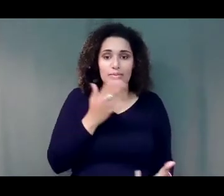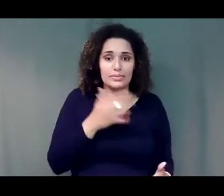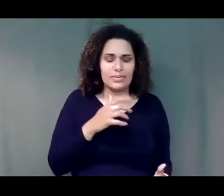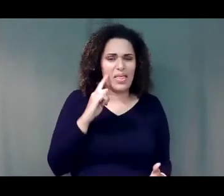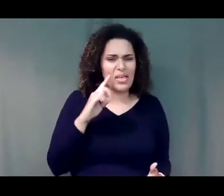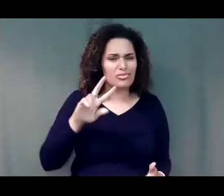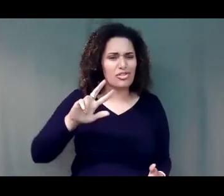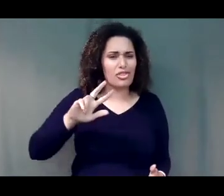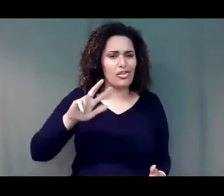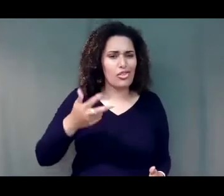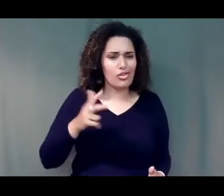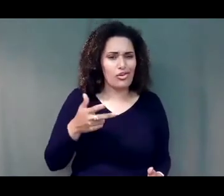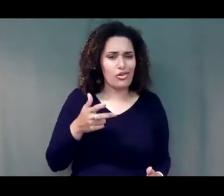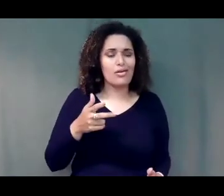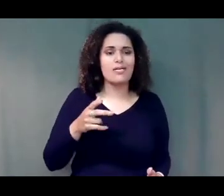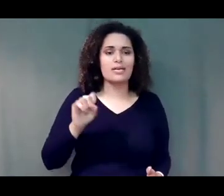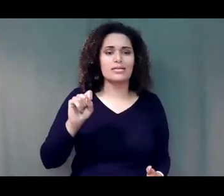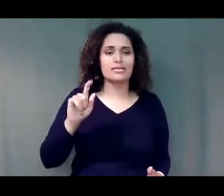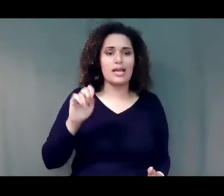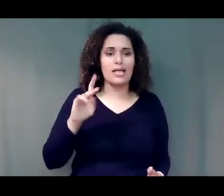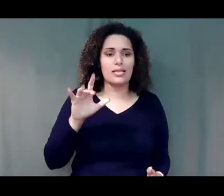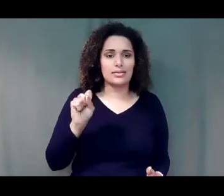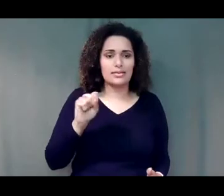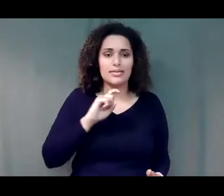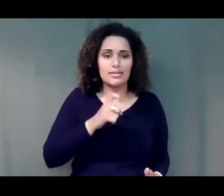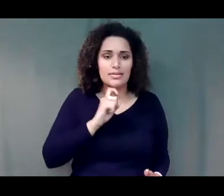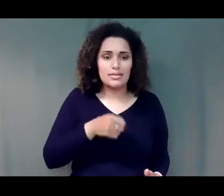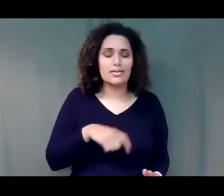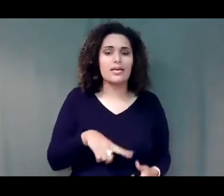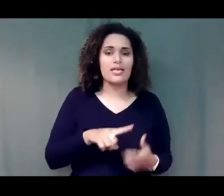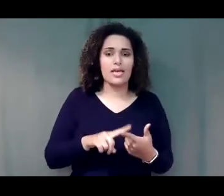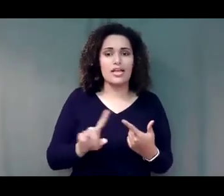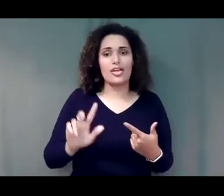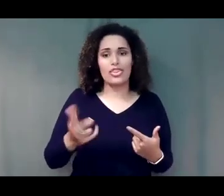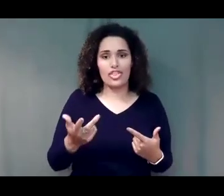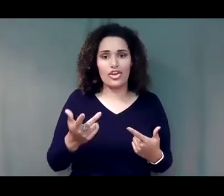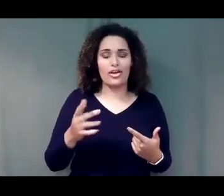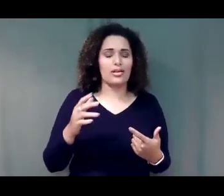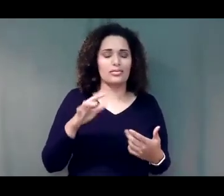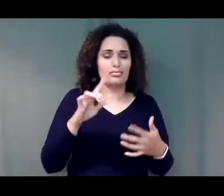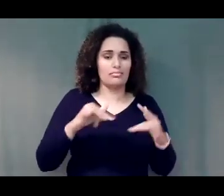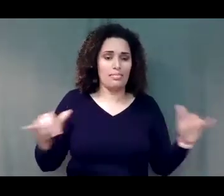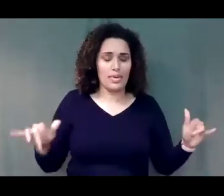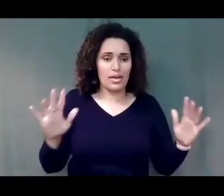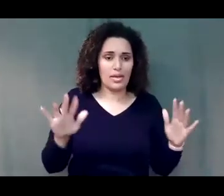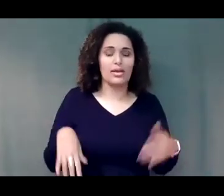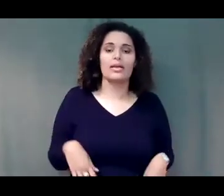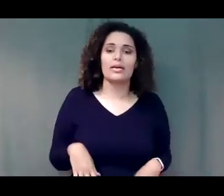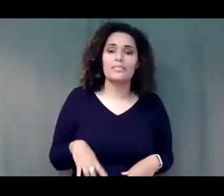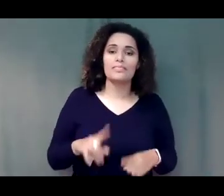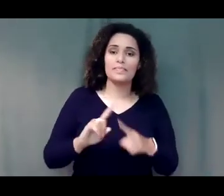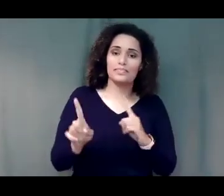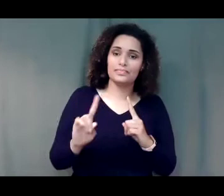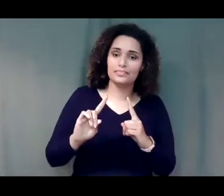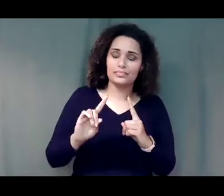stainless steel and a third concrete egg and a third barrel fermented. It was a wacky one. Egg, yeah.